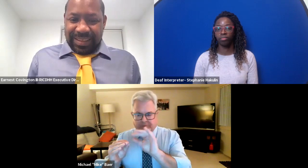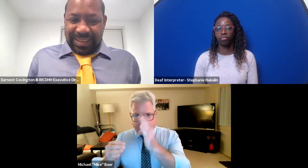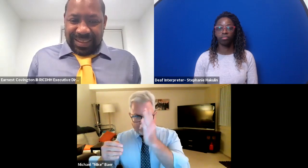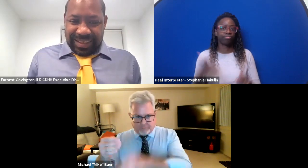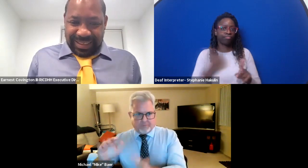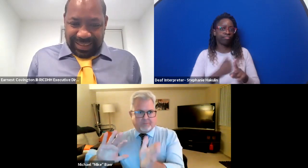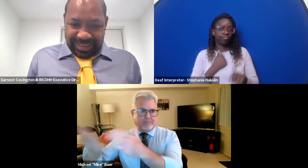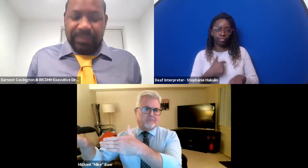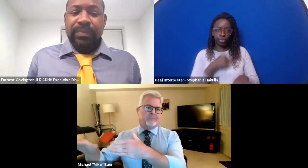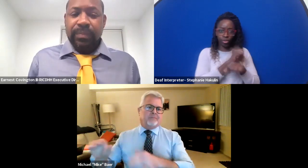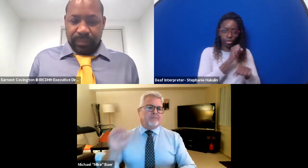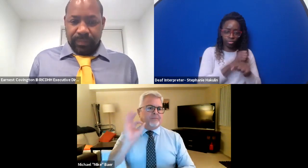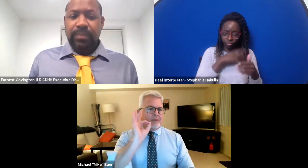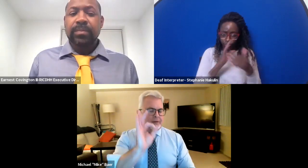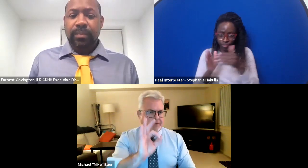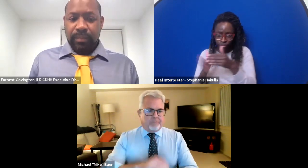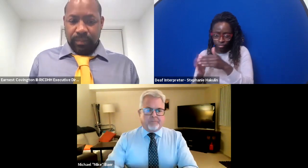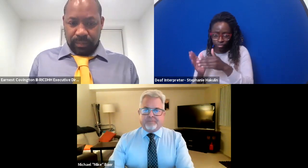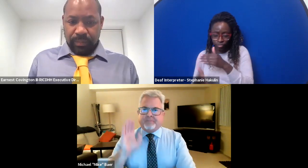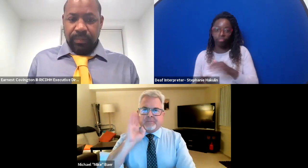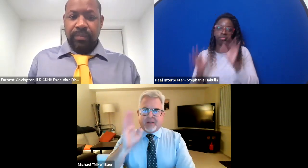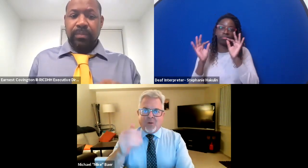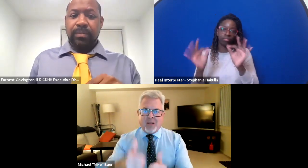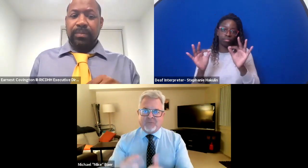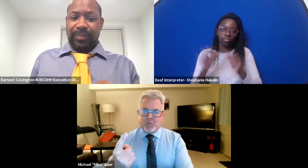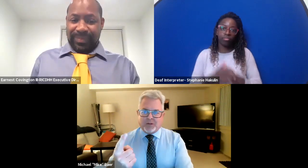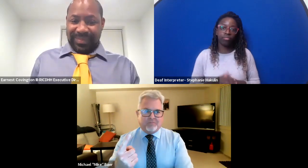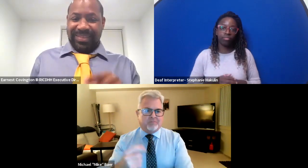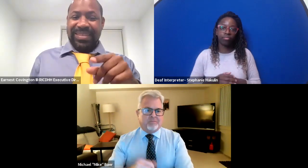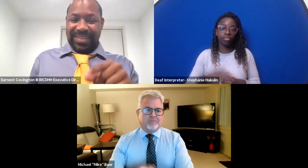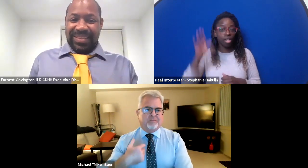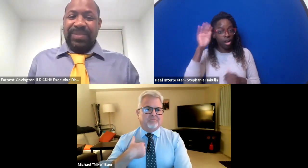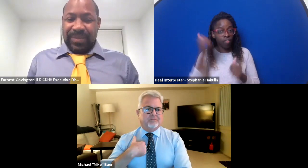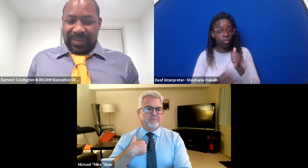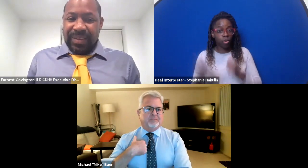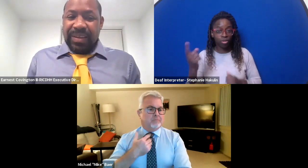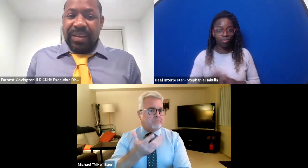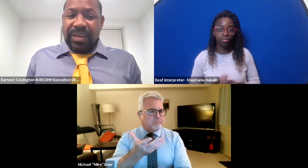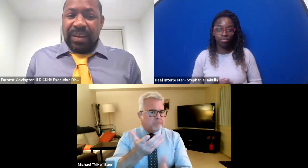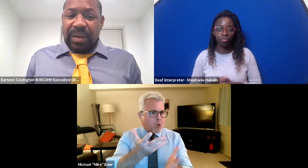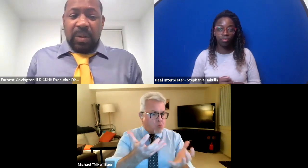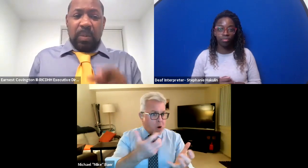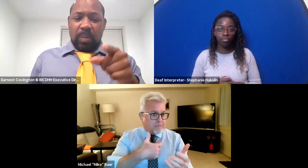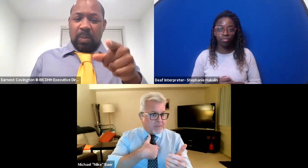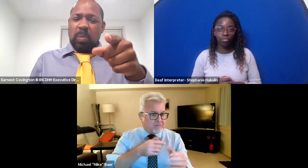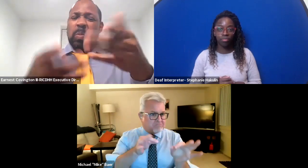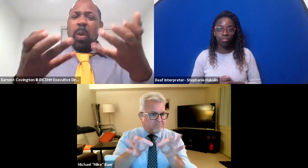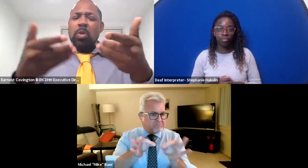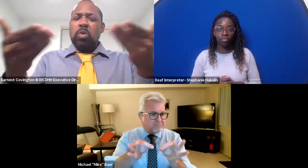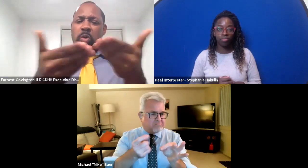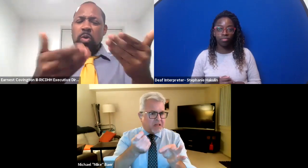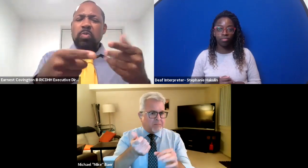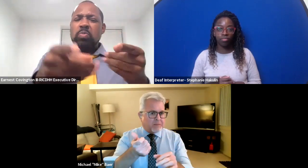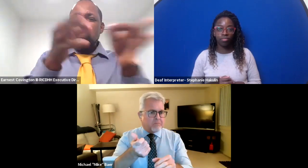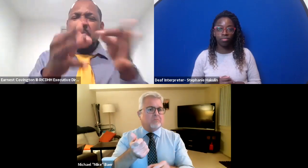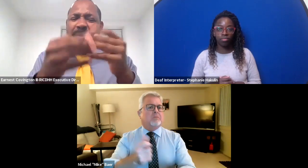So Mike is saying, I just finished work, so I'm here with you. Hello, everybody. Did you